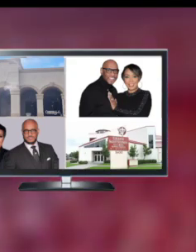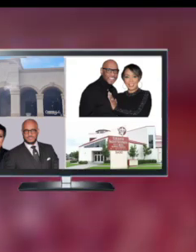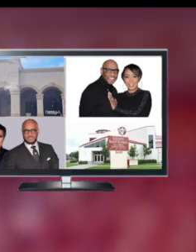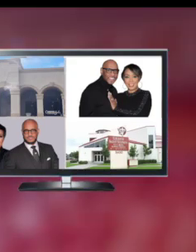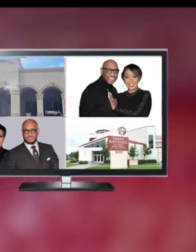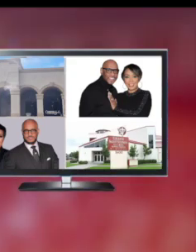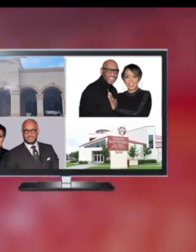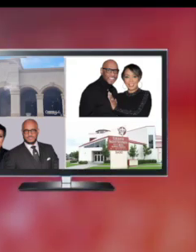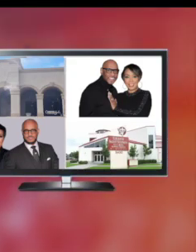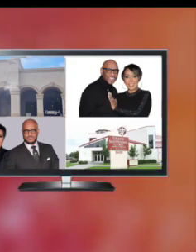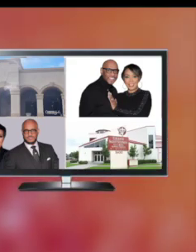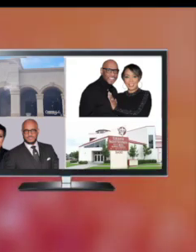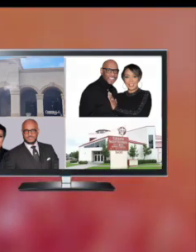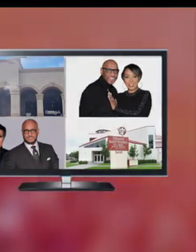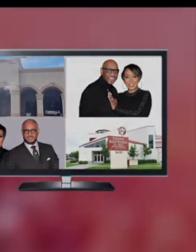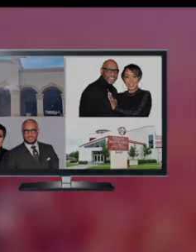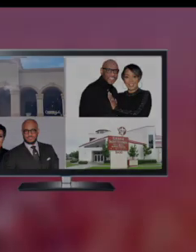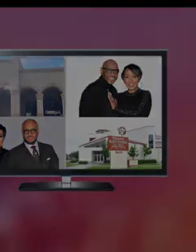houseofgreater.org.